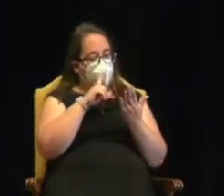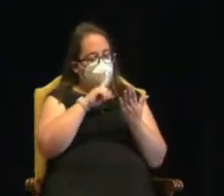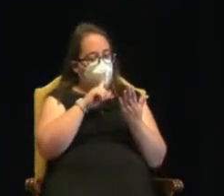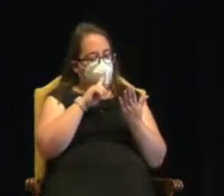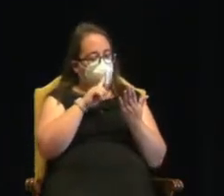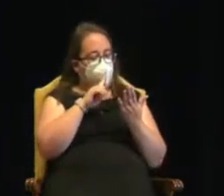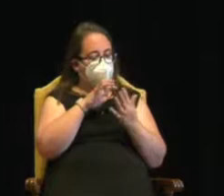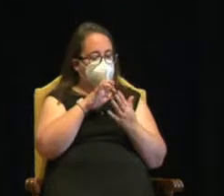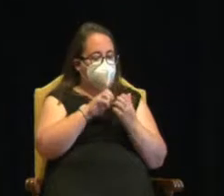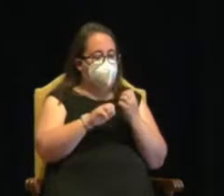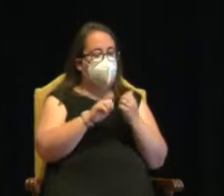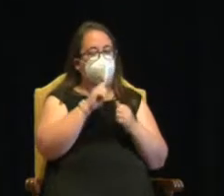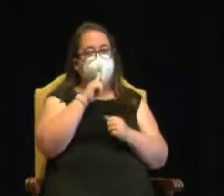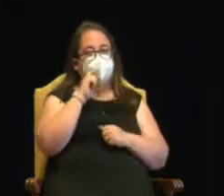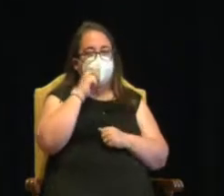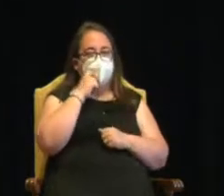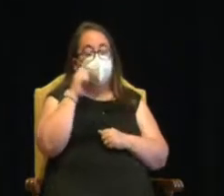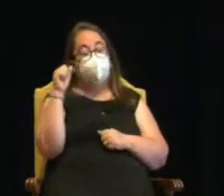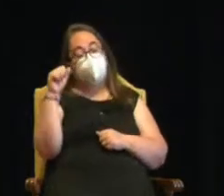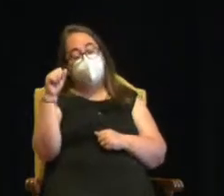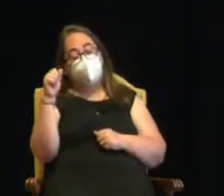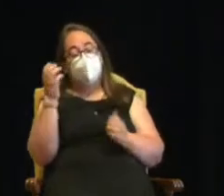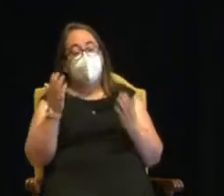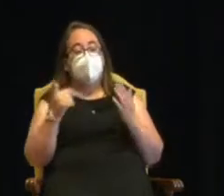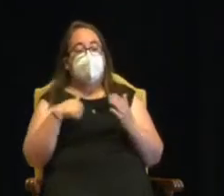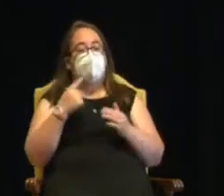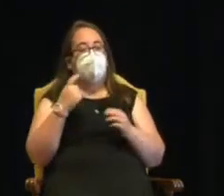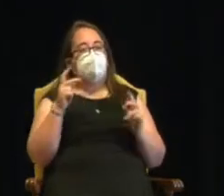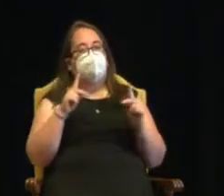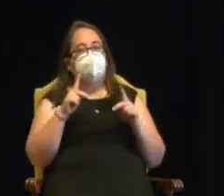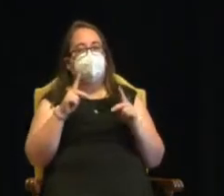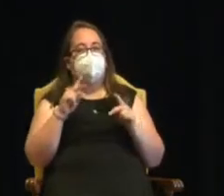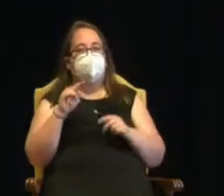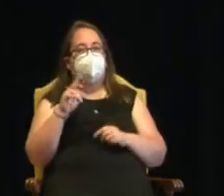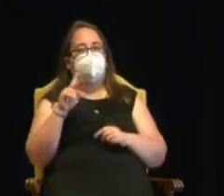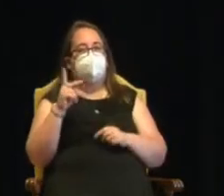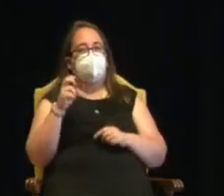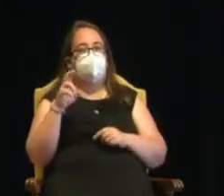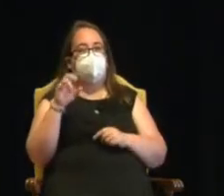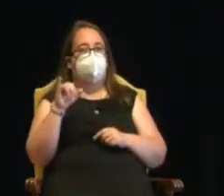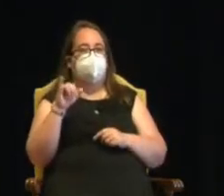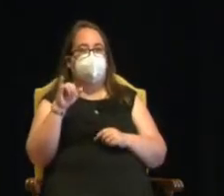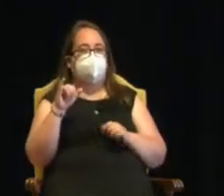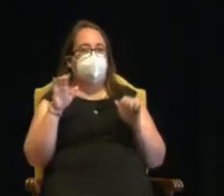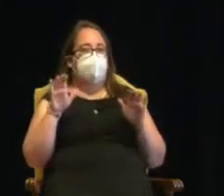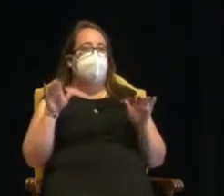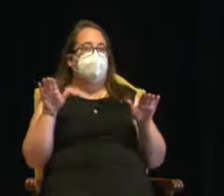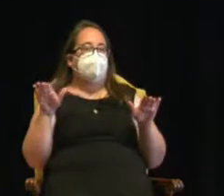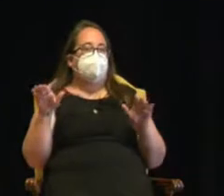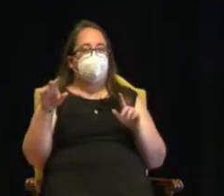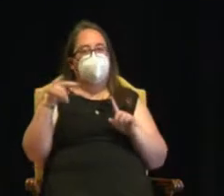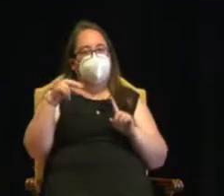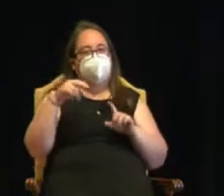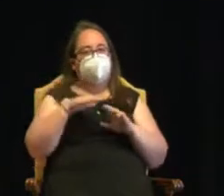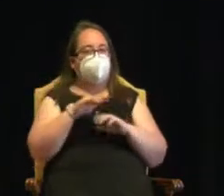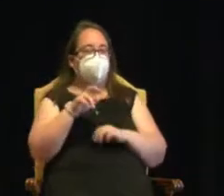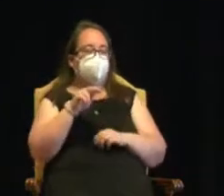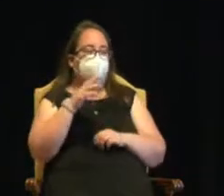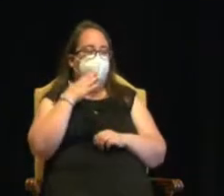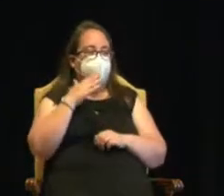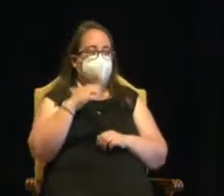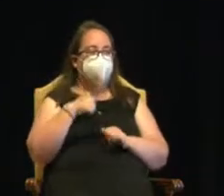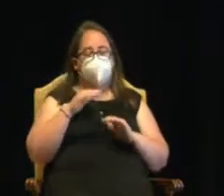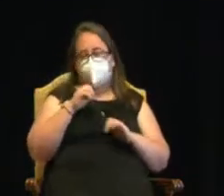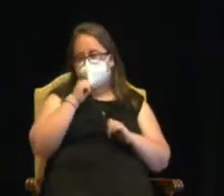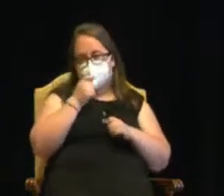neat. So, maybe I'm like one of those people that Nick Hornby talked about, who like the angel who dances. There you are. You're dancing on pins. Thank you. Hope it doesn't hurt your